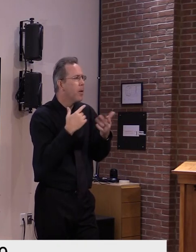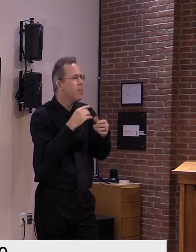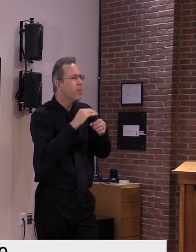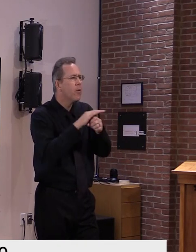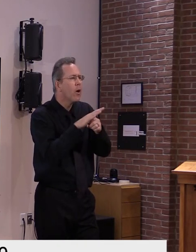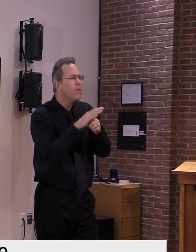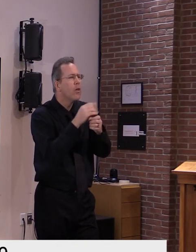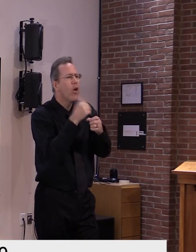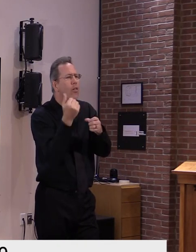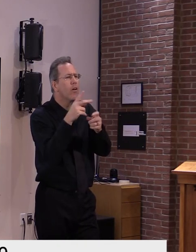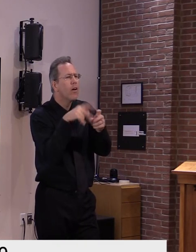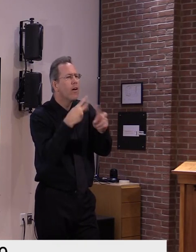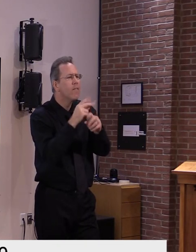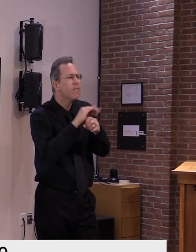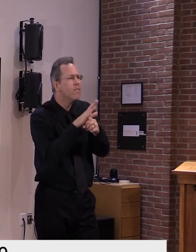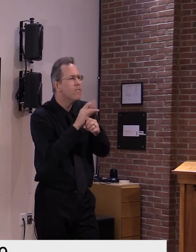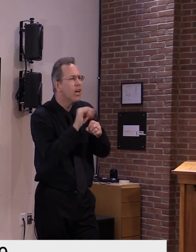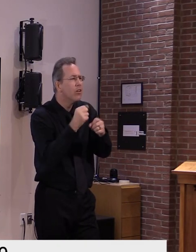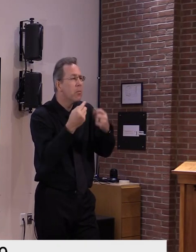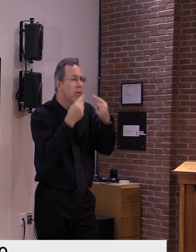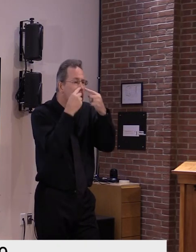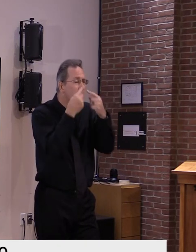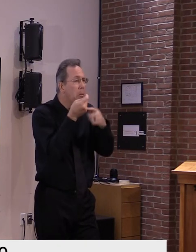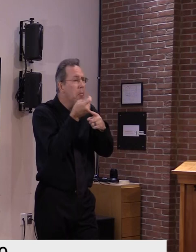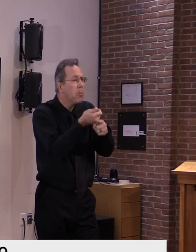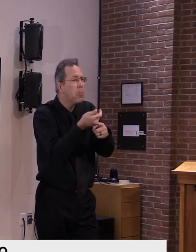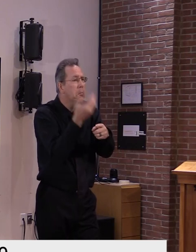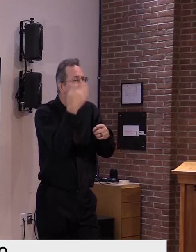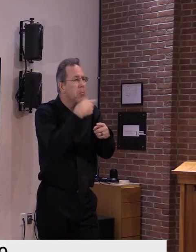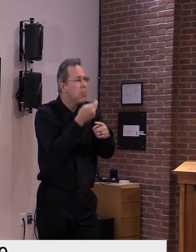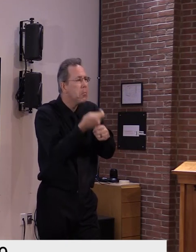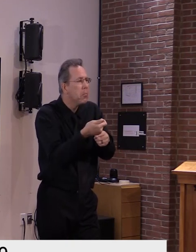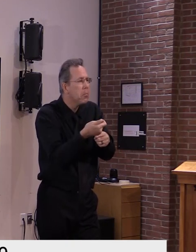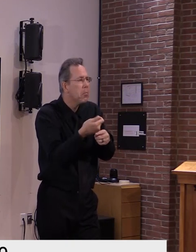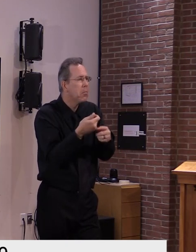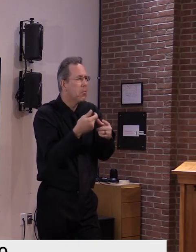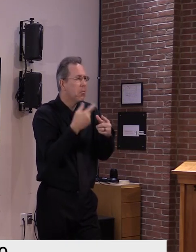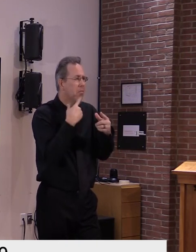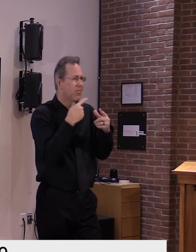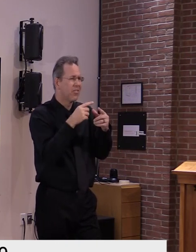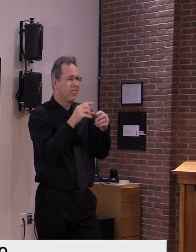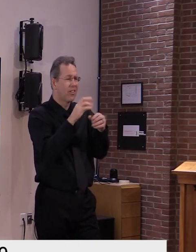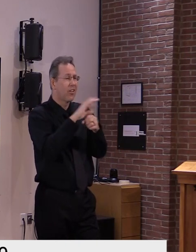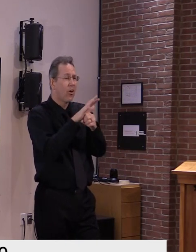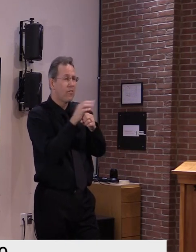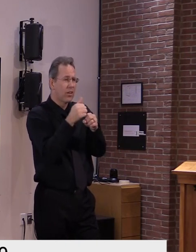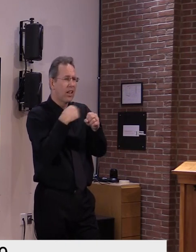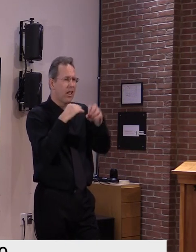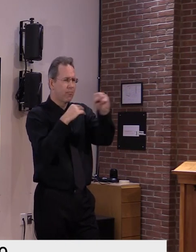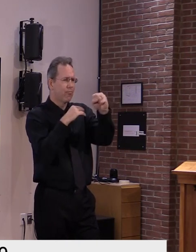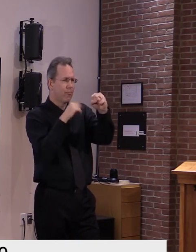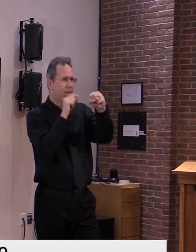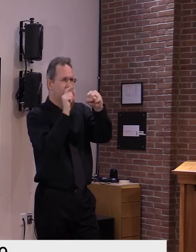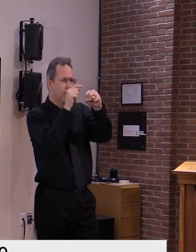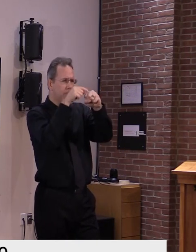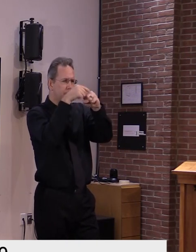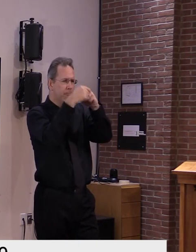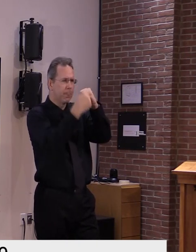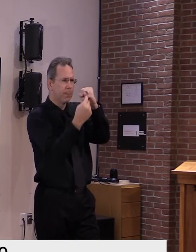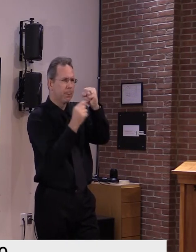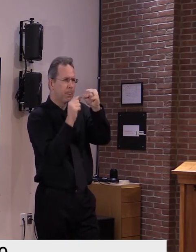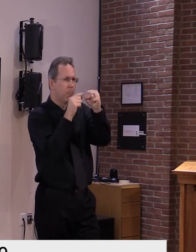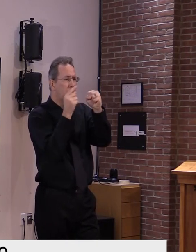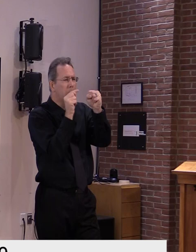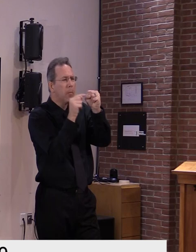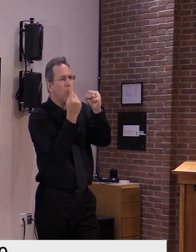that would mean a lot more than if they just had fragments of virus that actually weren't going to harm anybody, including themselves, or